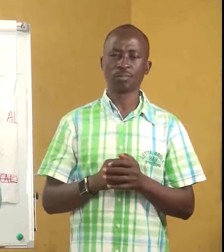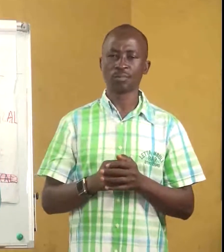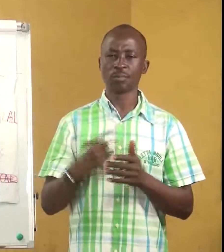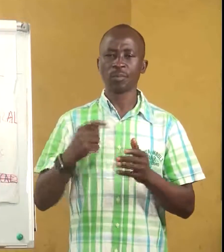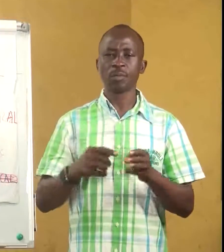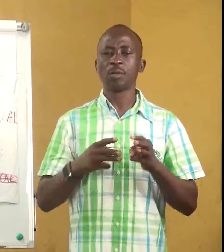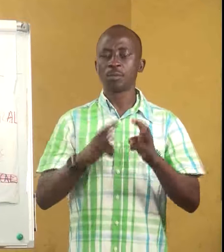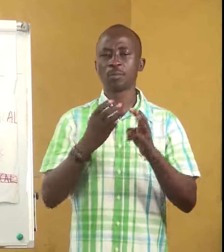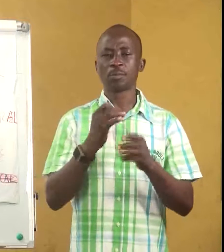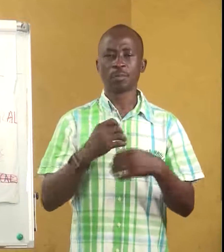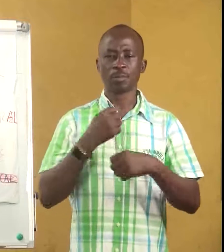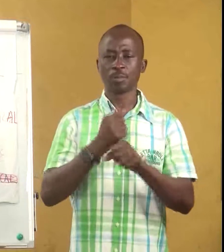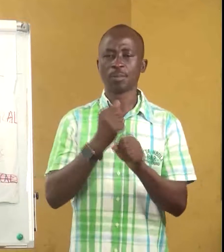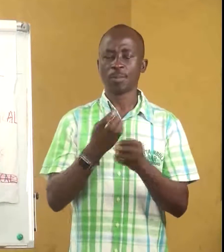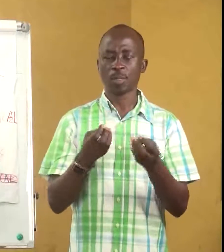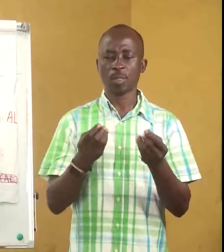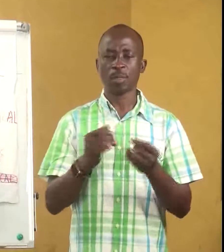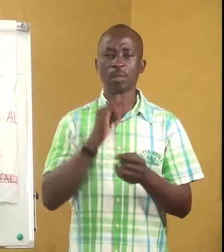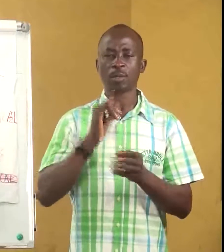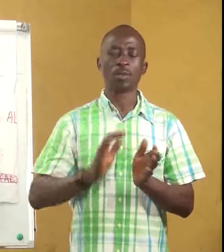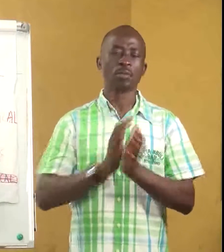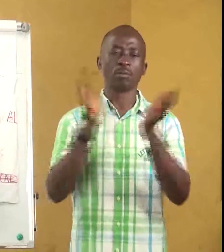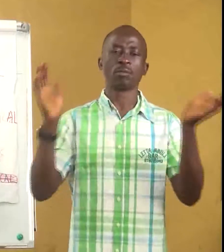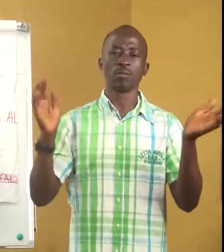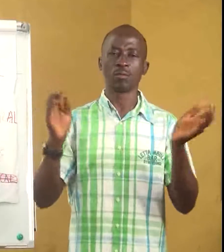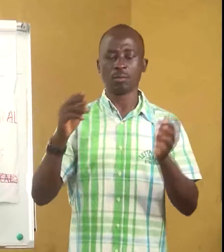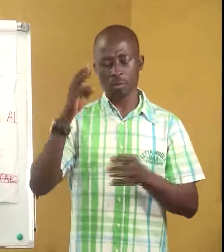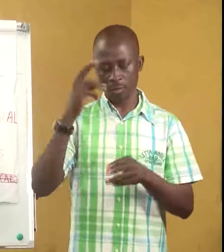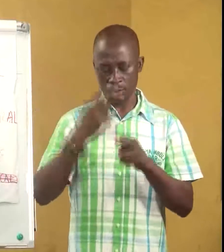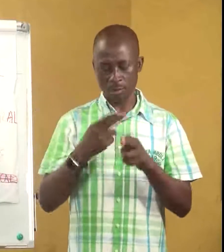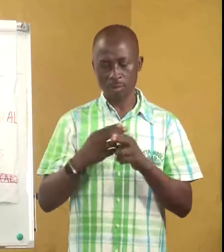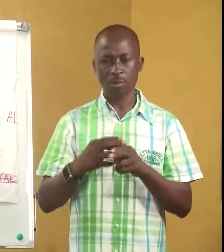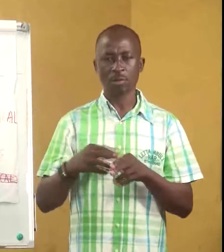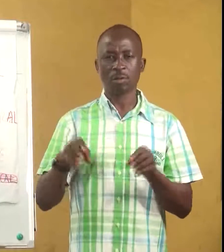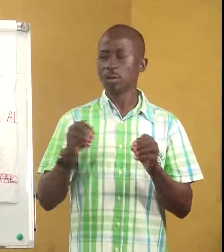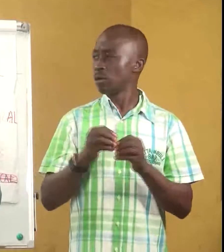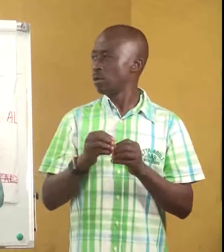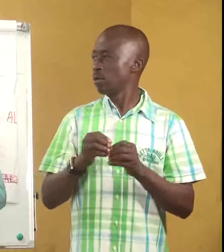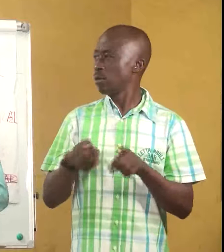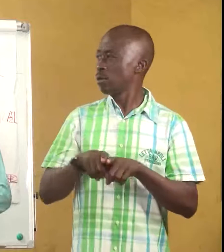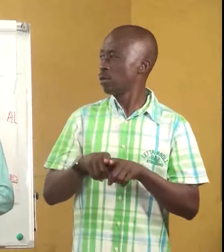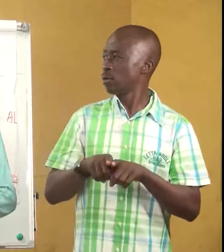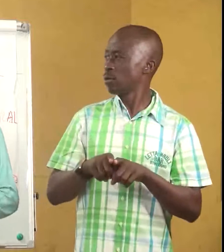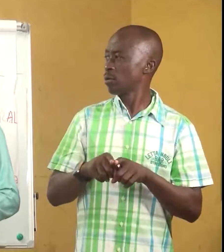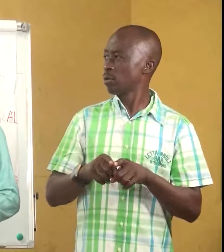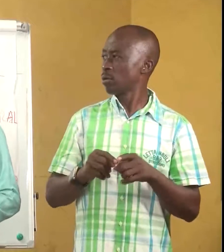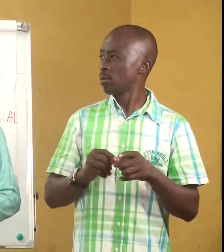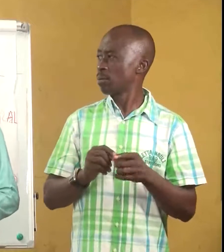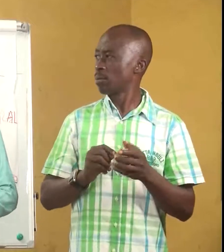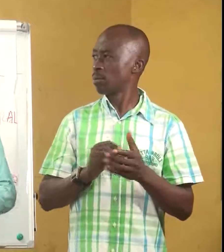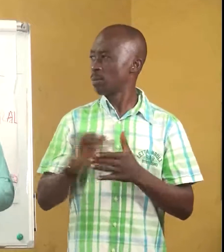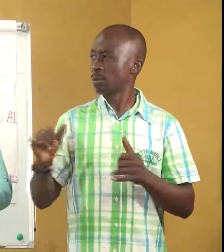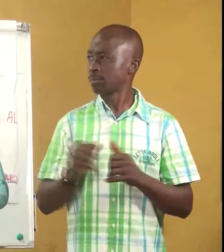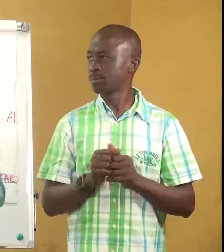The processes of soil formation is generally known as weathering. This means